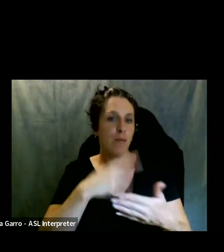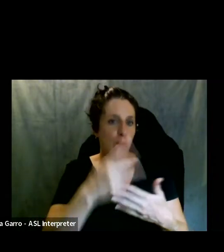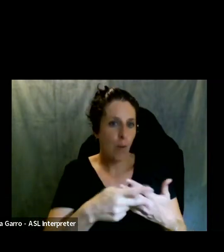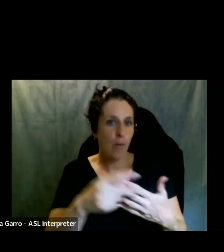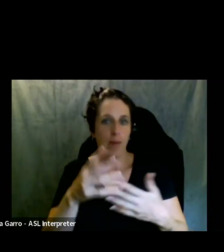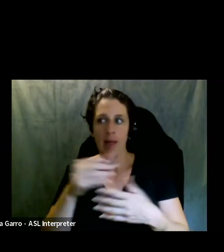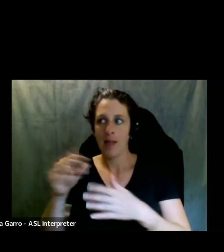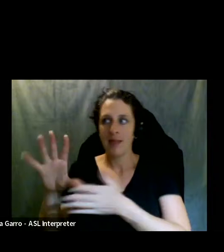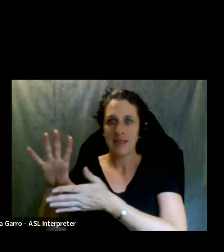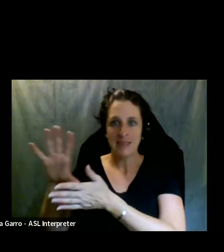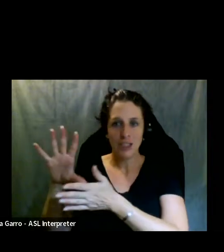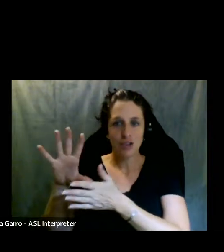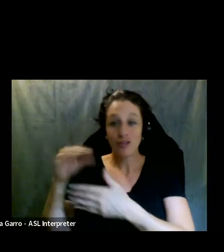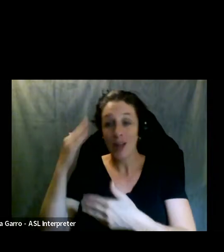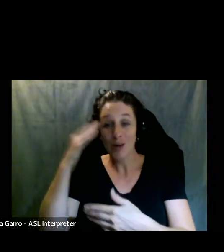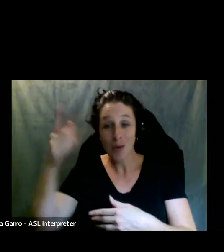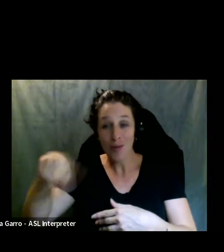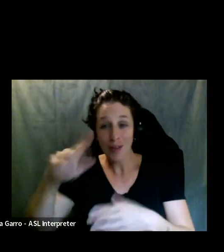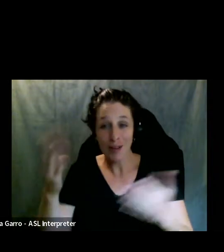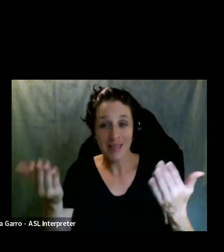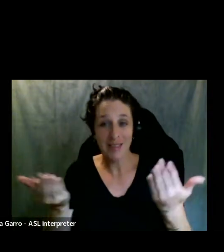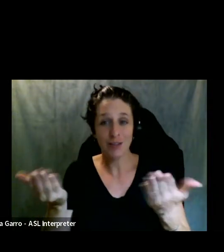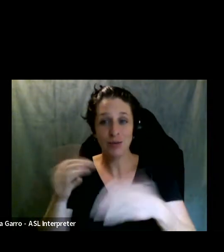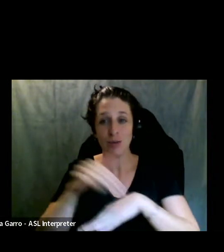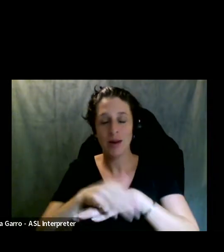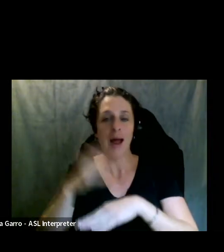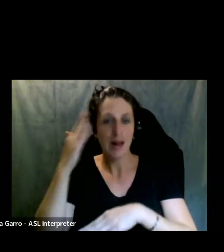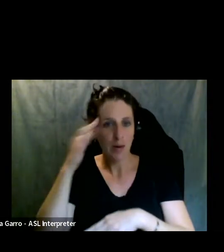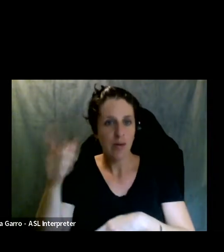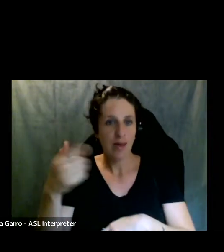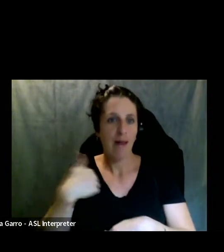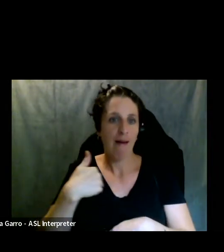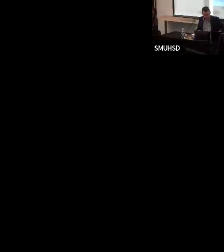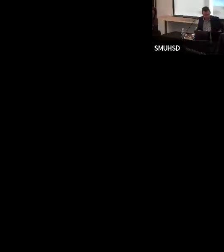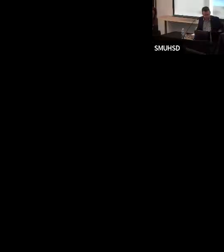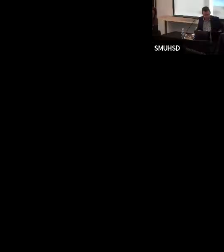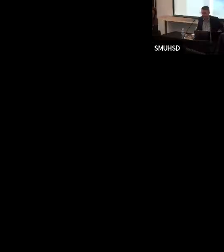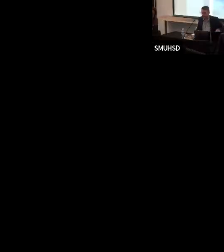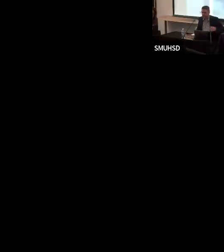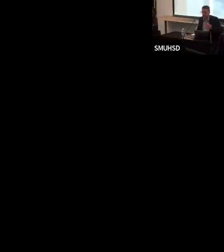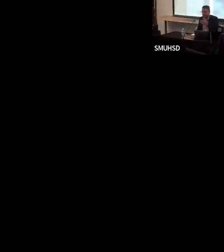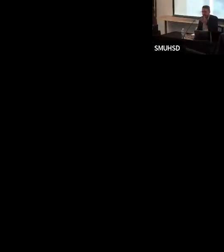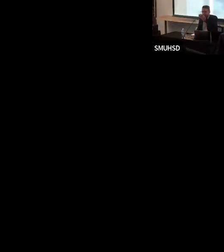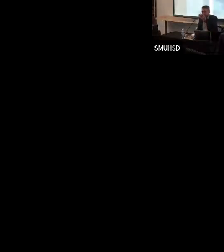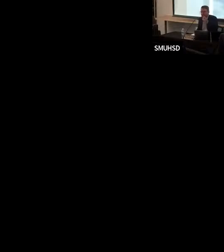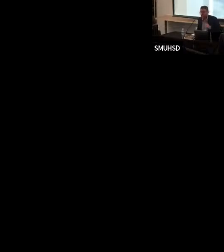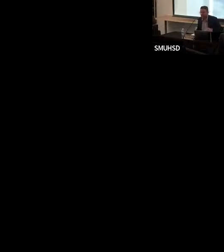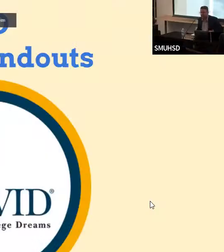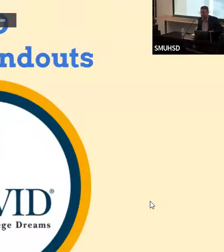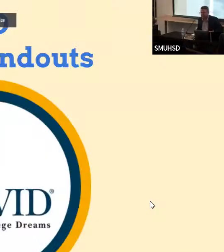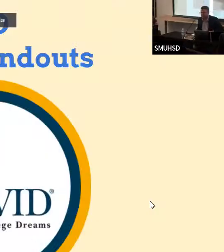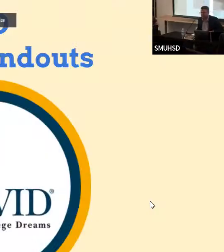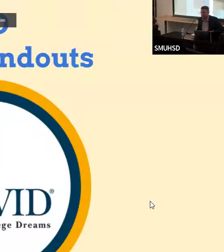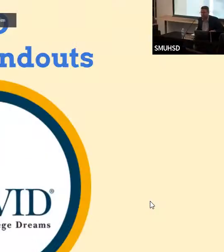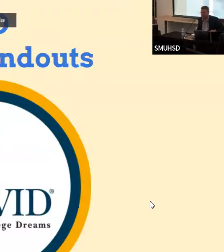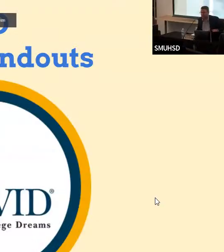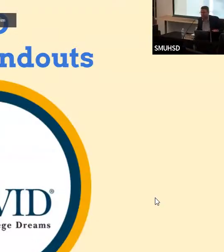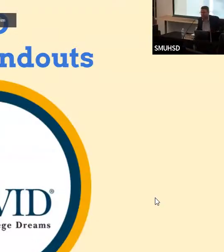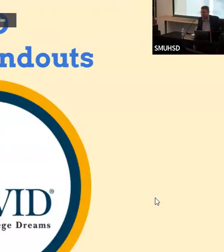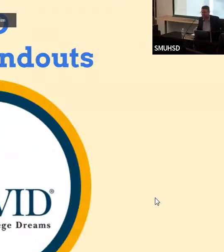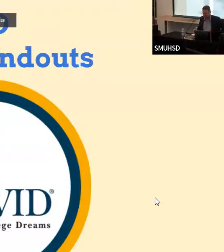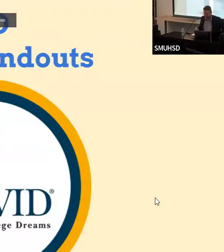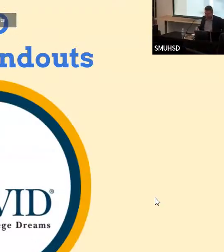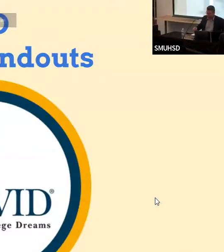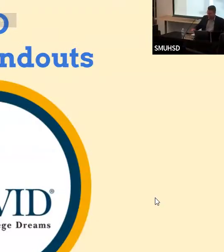tonight. Really exciting. We have a presentation. There's a little bit of a background on the board agenda, but with that, I want to hand it off to Dr.